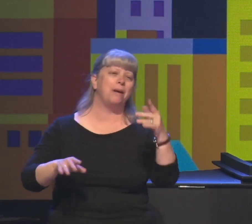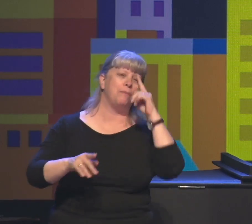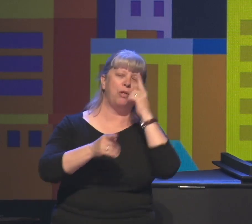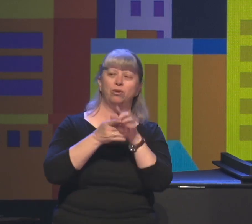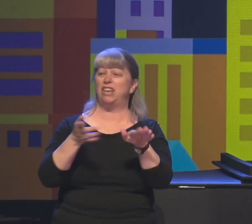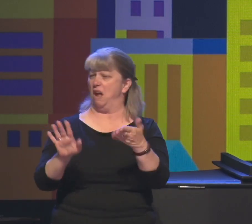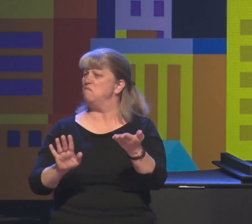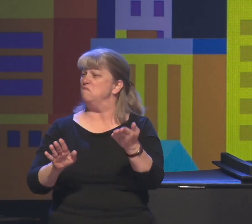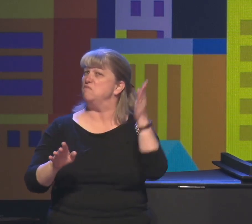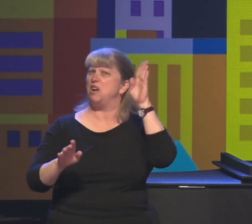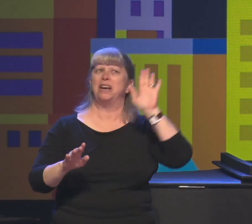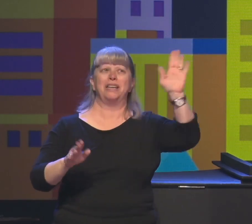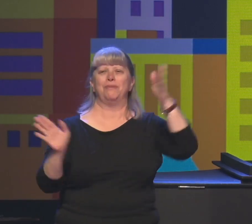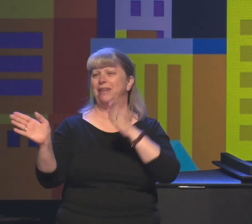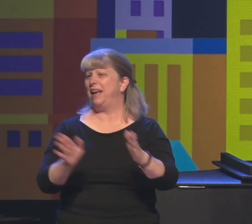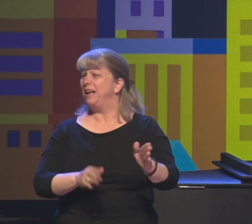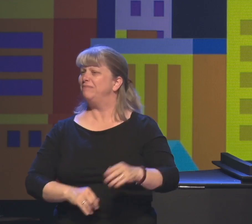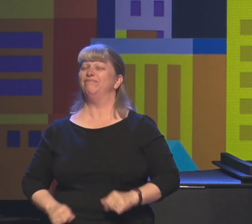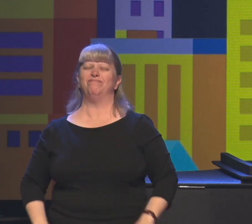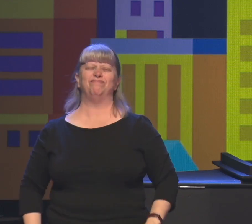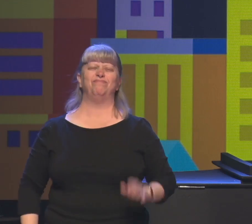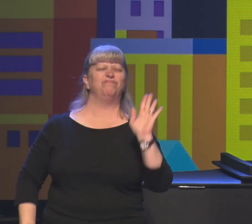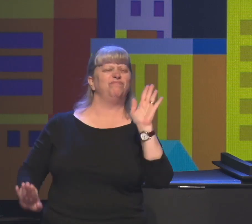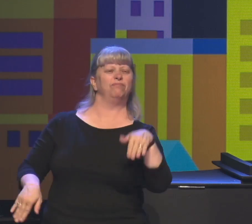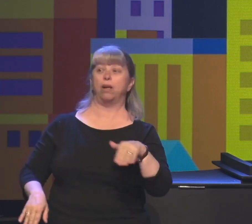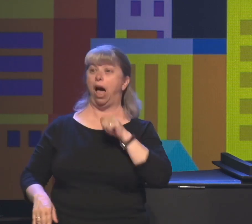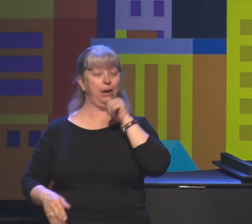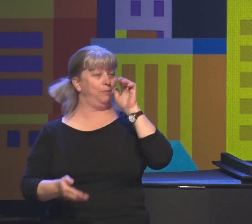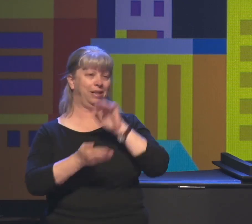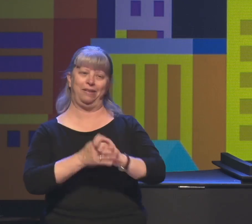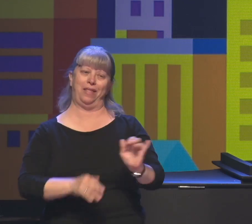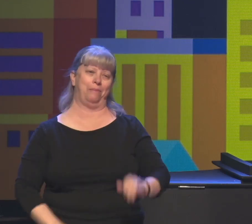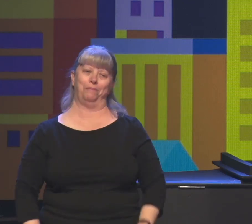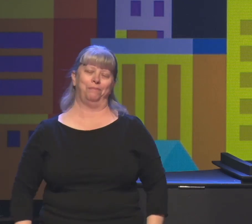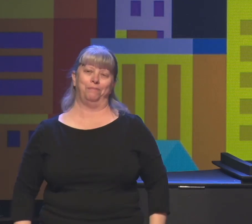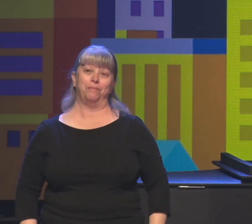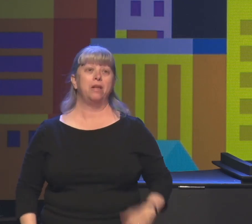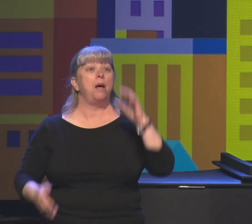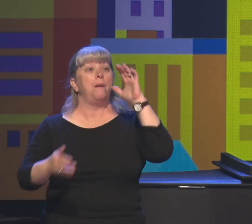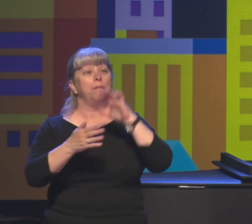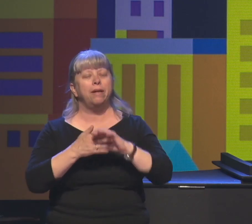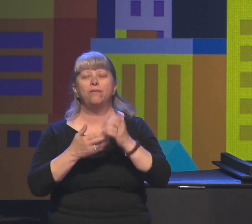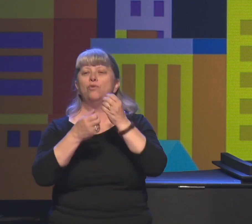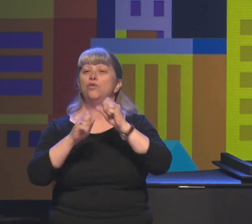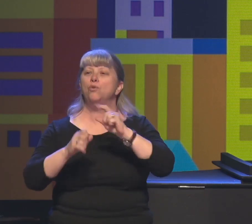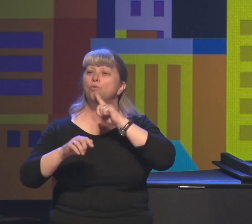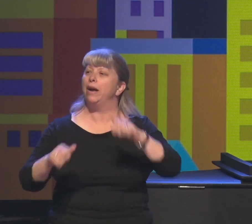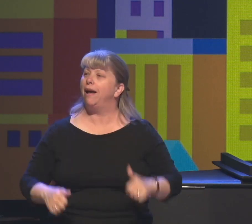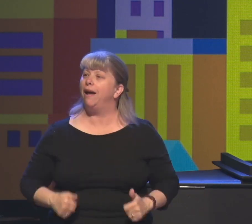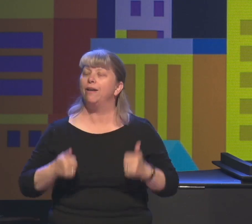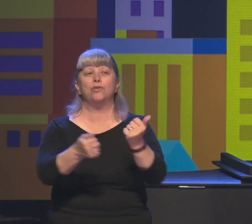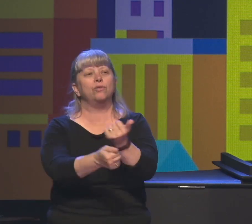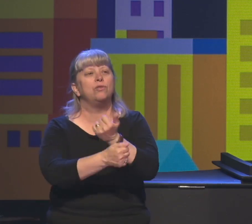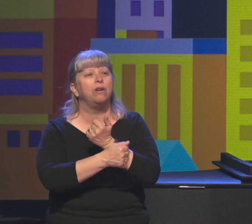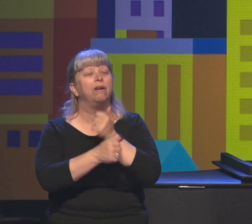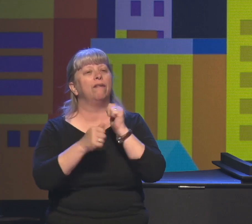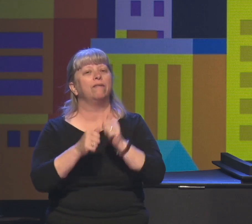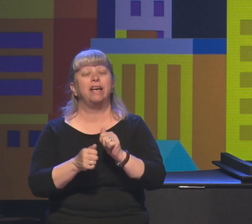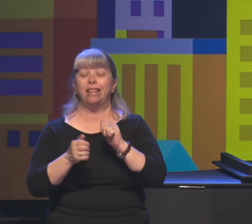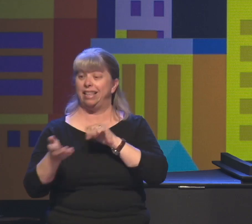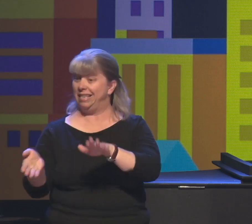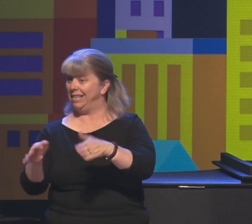died. It's just God's plan. I don't believe that. I believe there's a redemptive reality to love that can take the